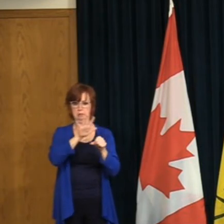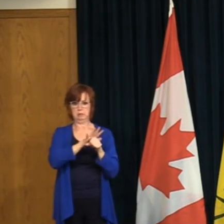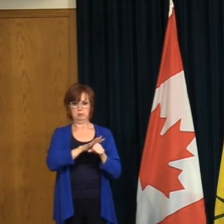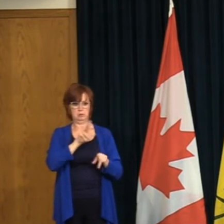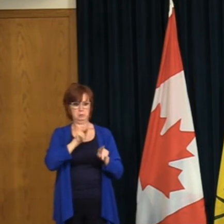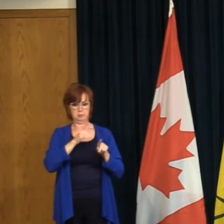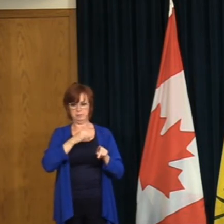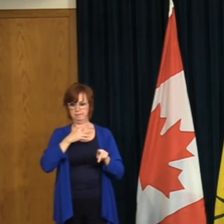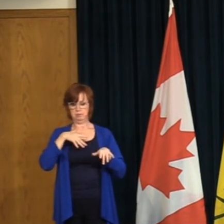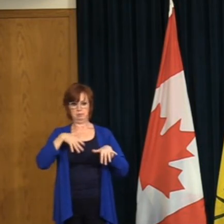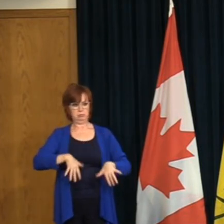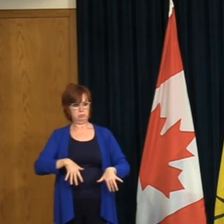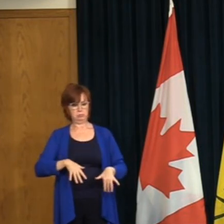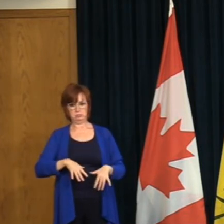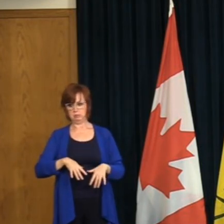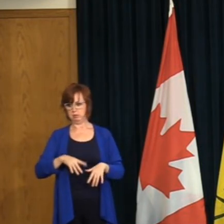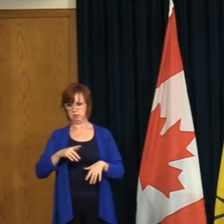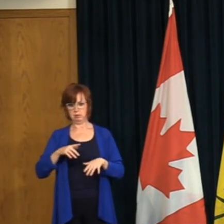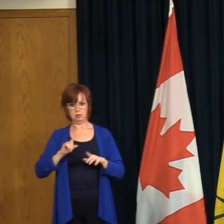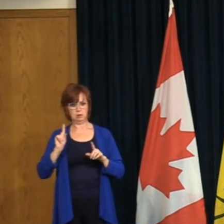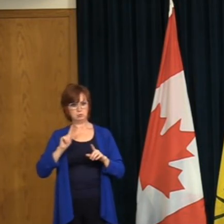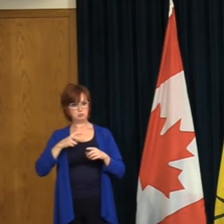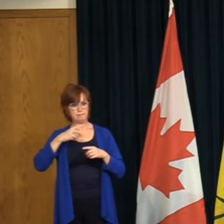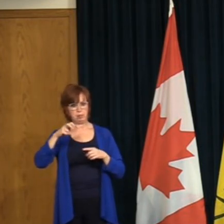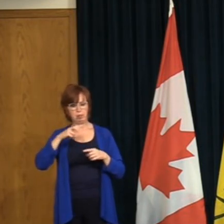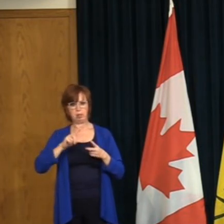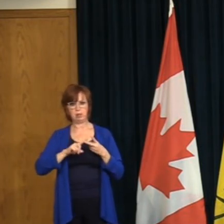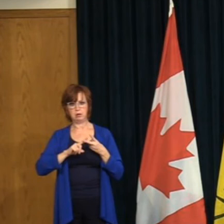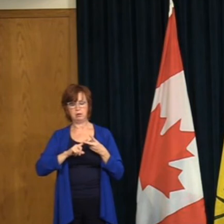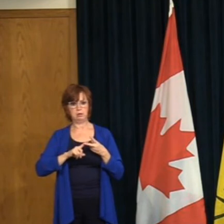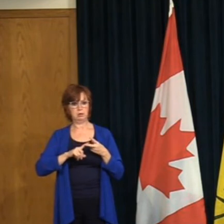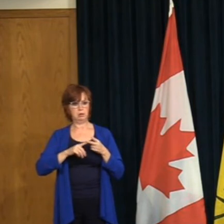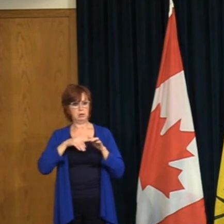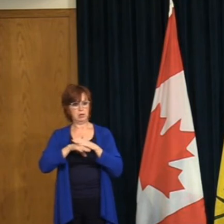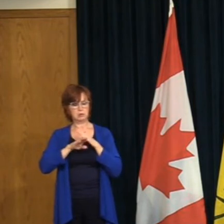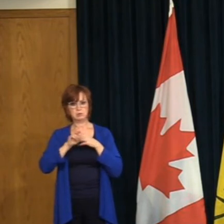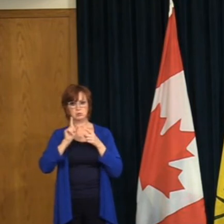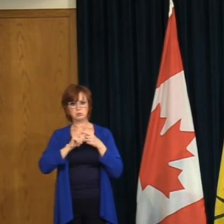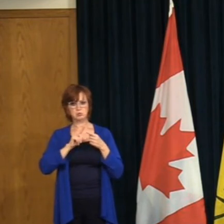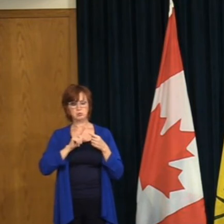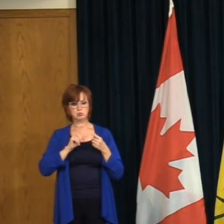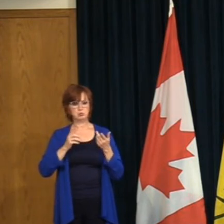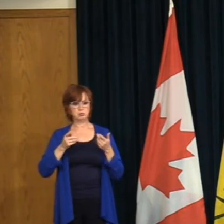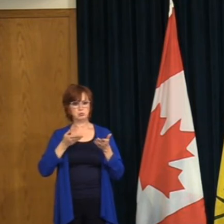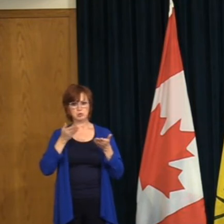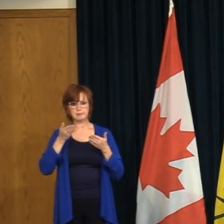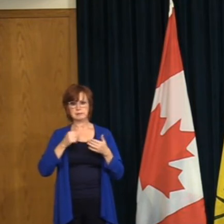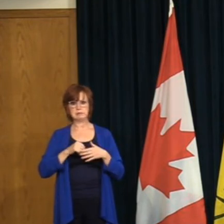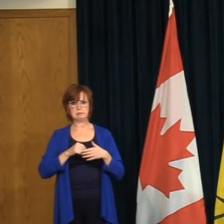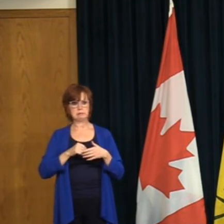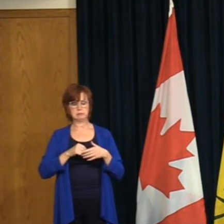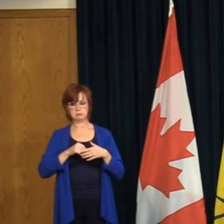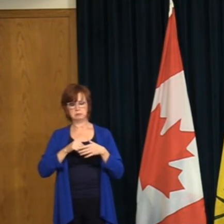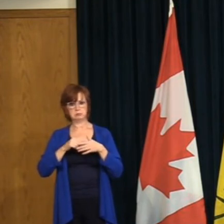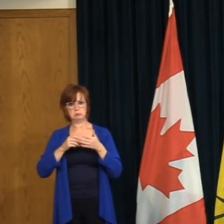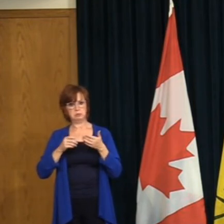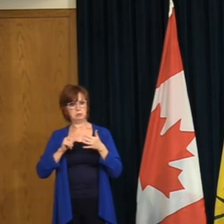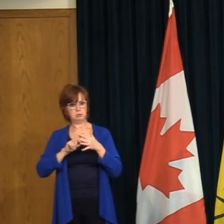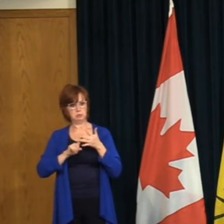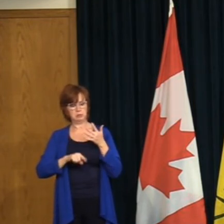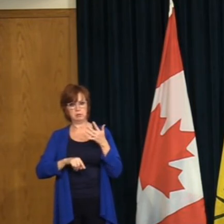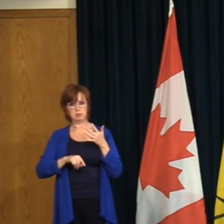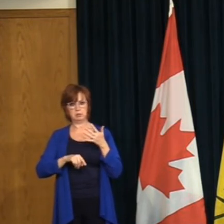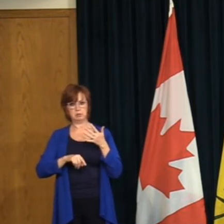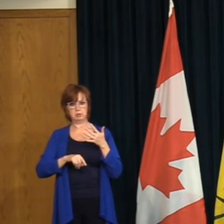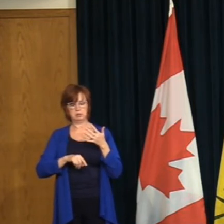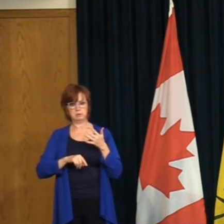travel restrictions and other restrictions for access to non-essential services, where reopening plans were